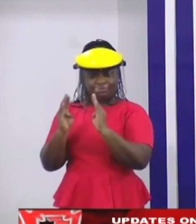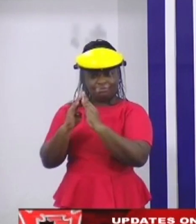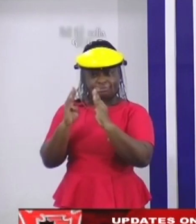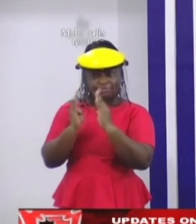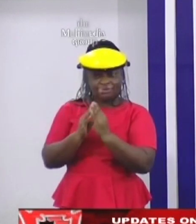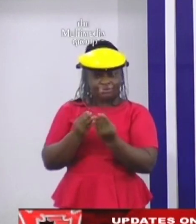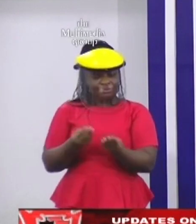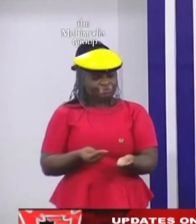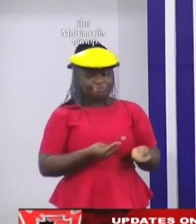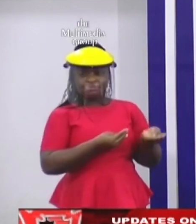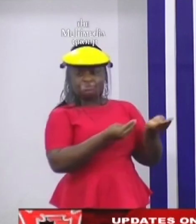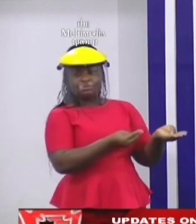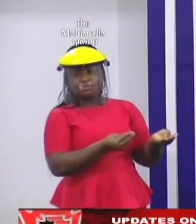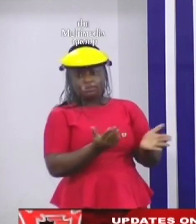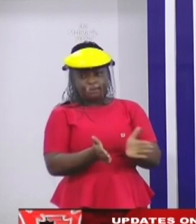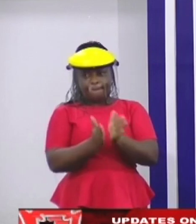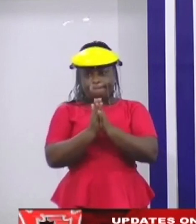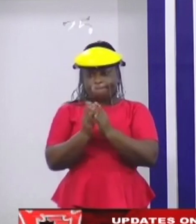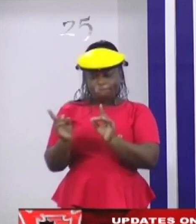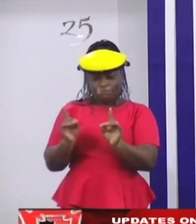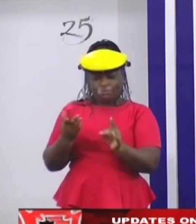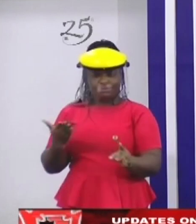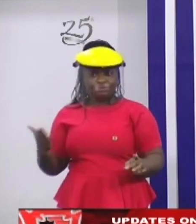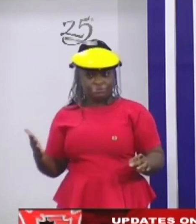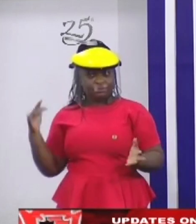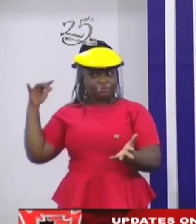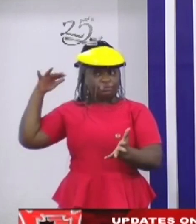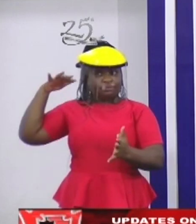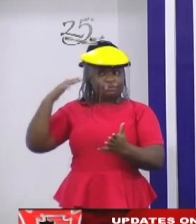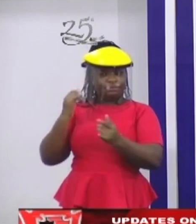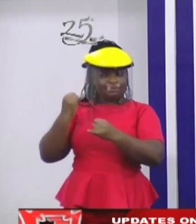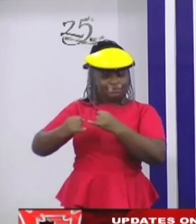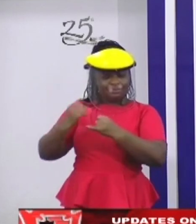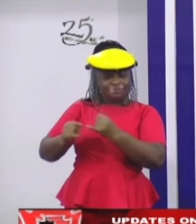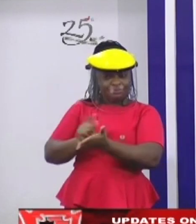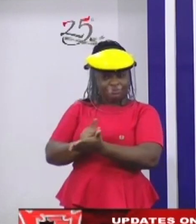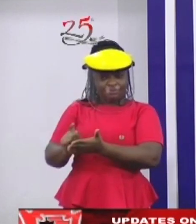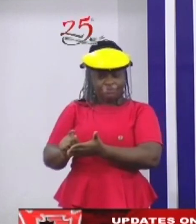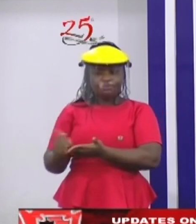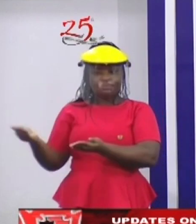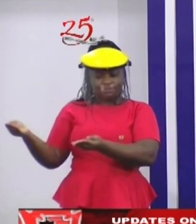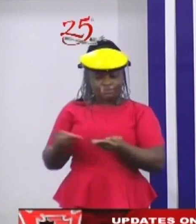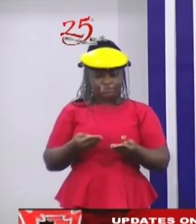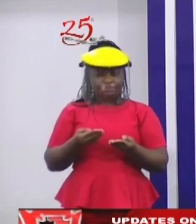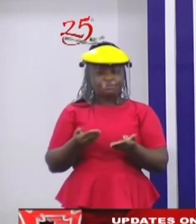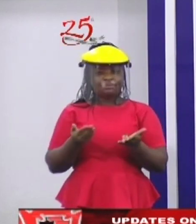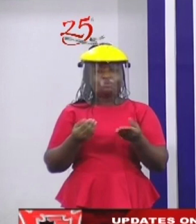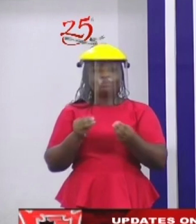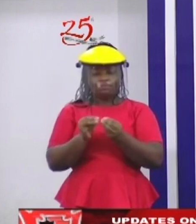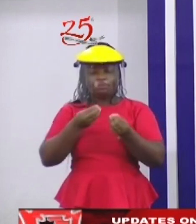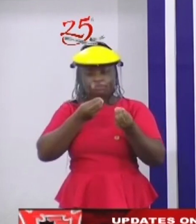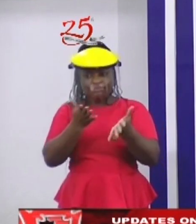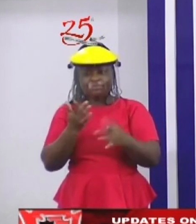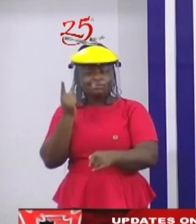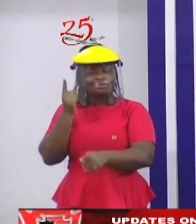us. They've been asked to do some adjustments, and hopefully before the end of this week, they will roll out the roadmap for it. But that's just